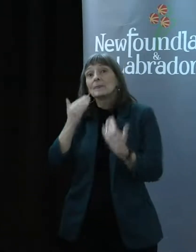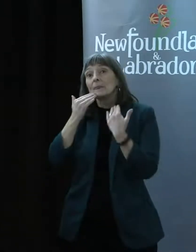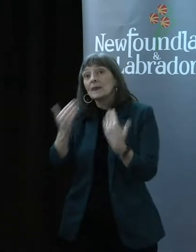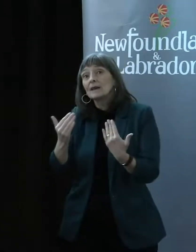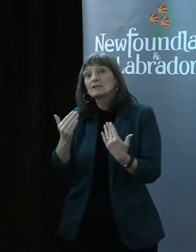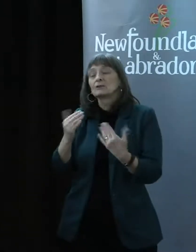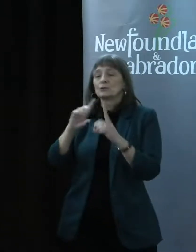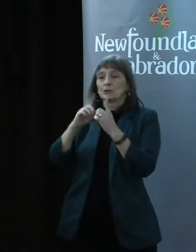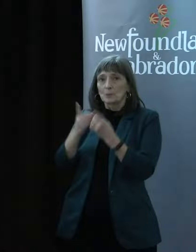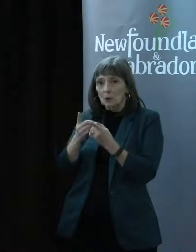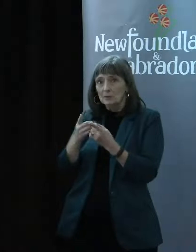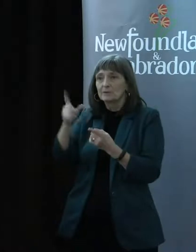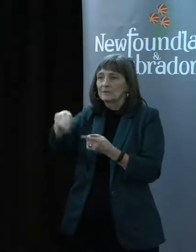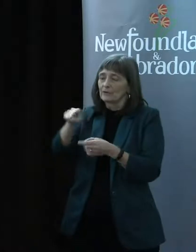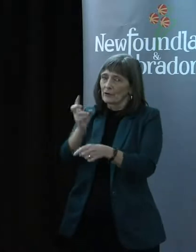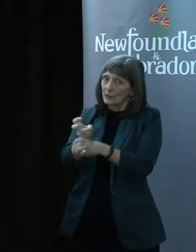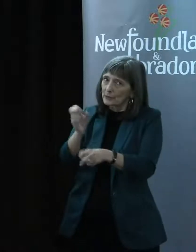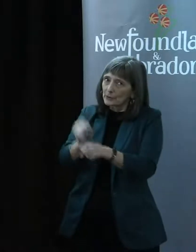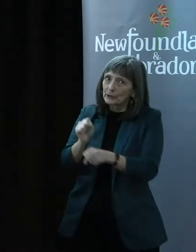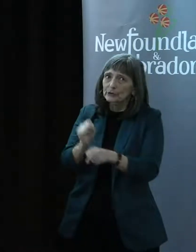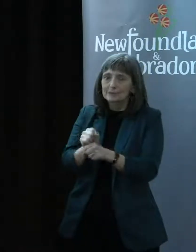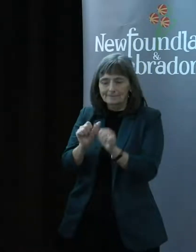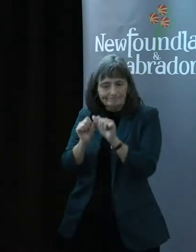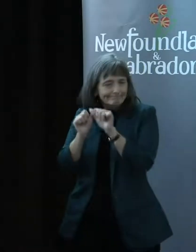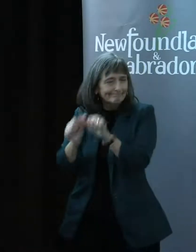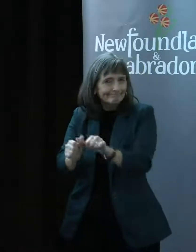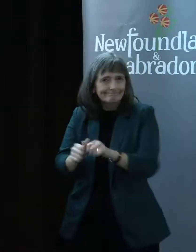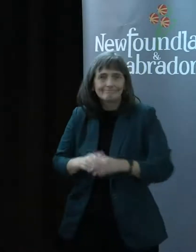to the department for their hard work and dedication.